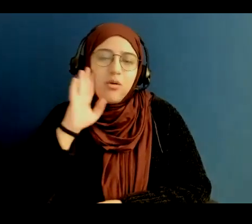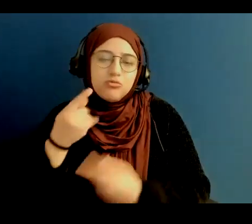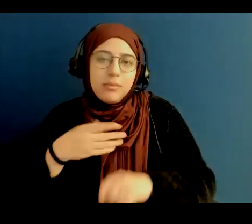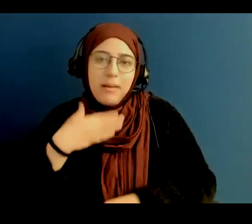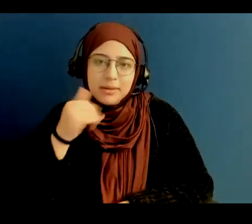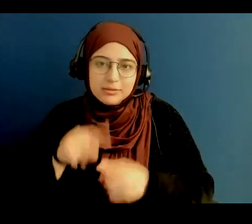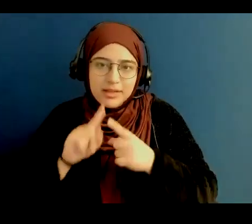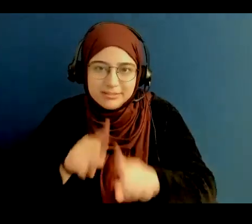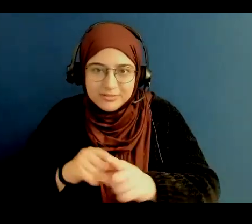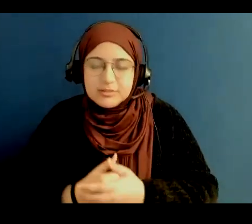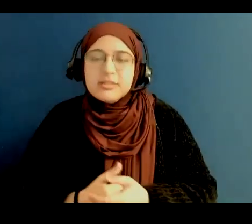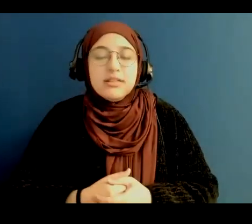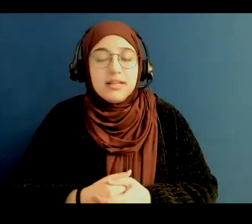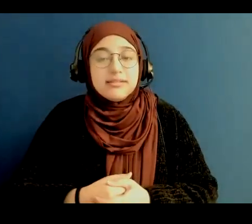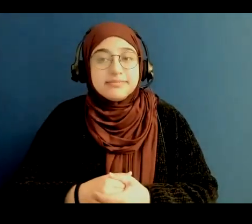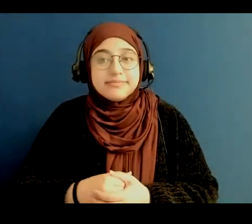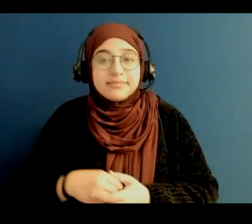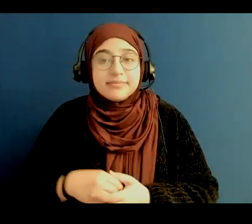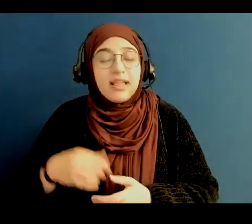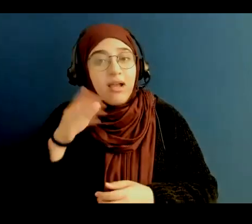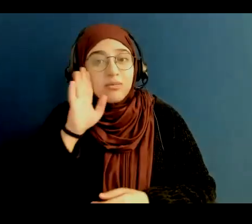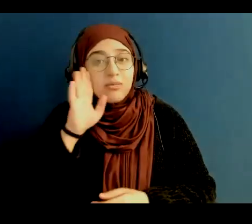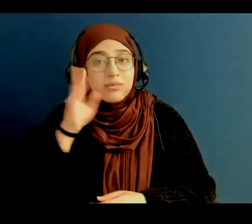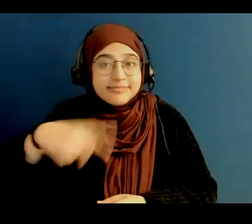see you sometime soon, perhaps. And if you have any